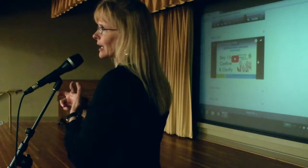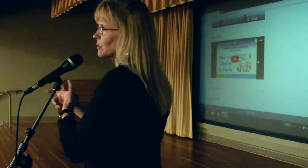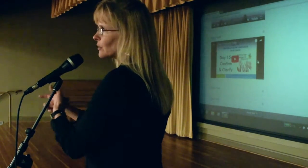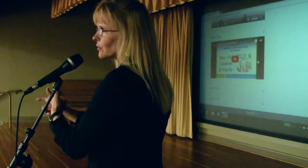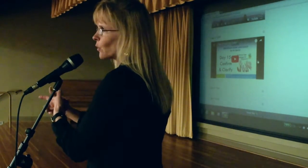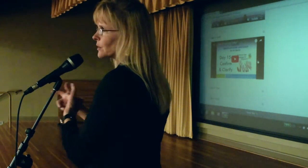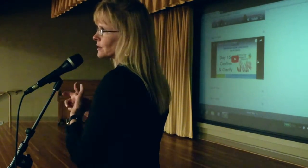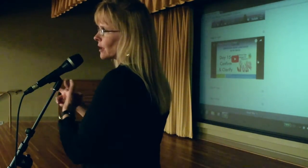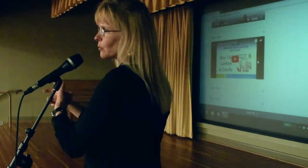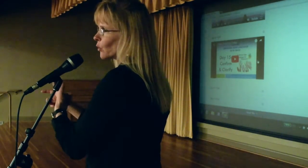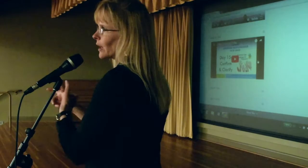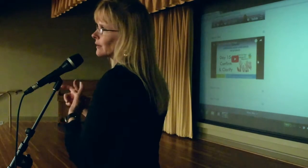move it forward some, run.